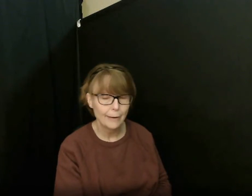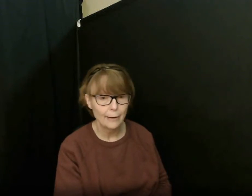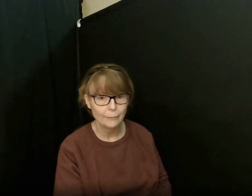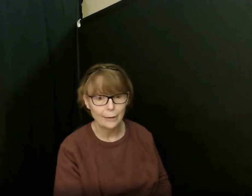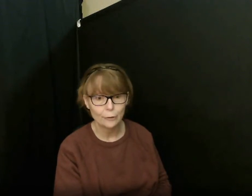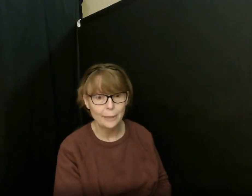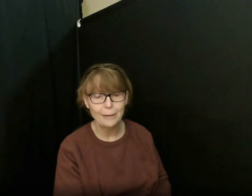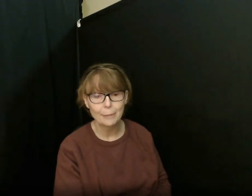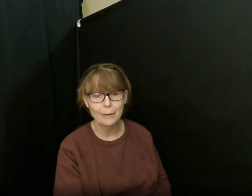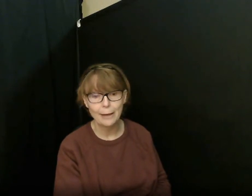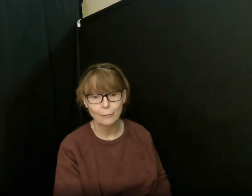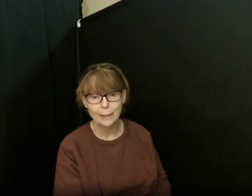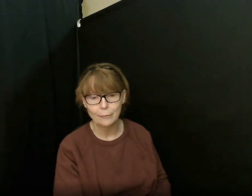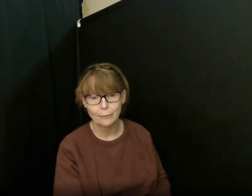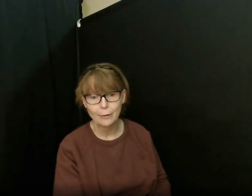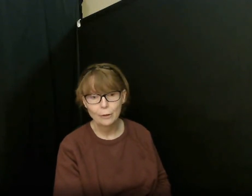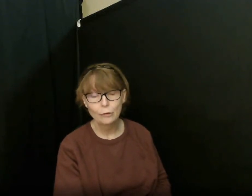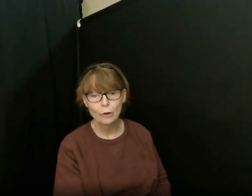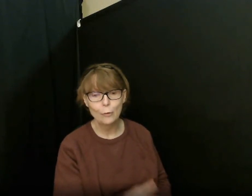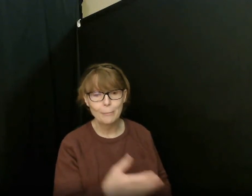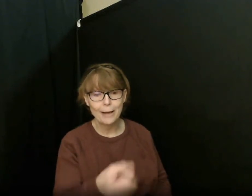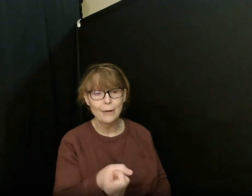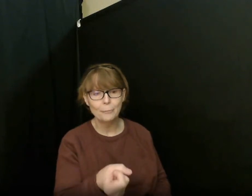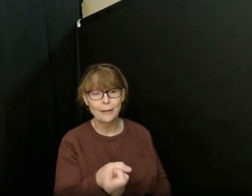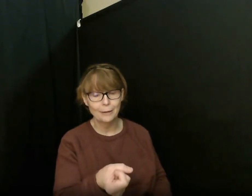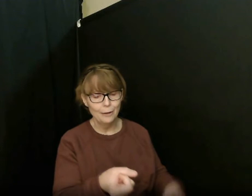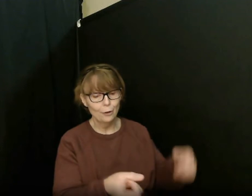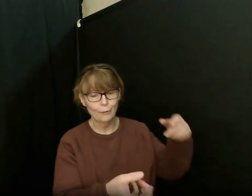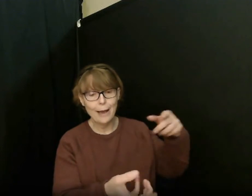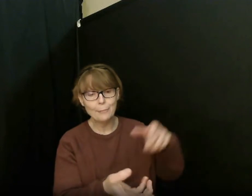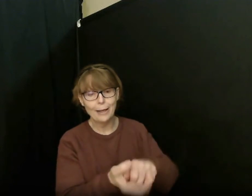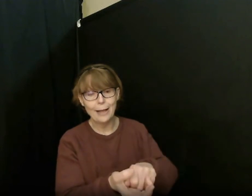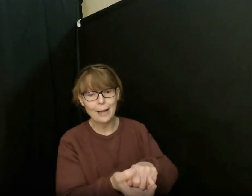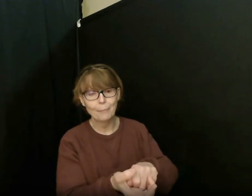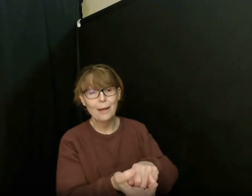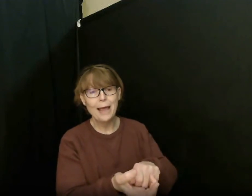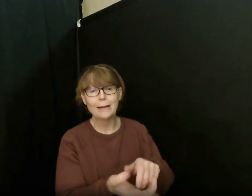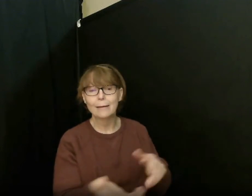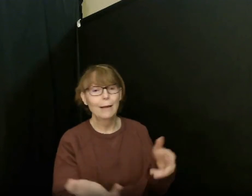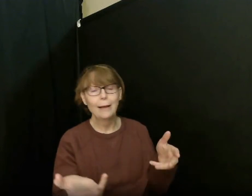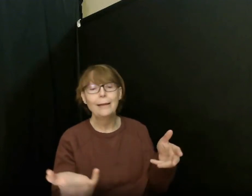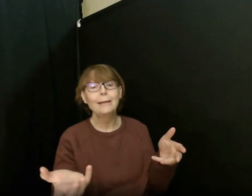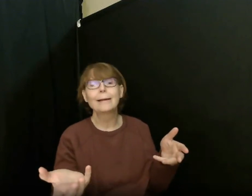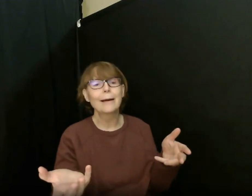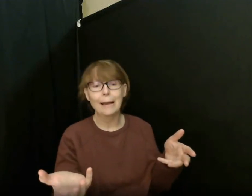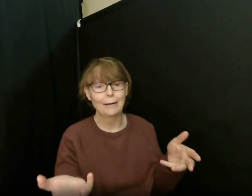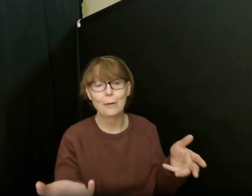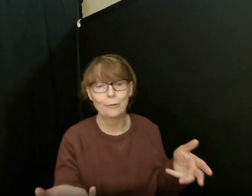knives, actually. He picked up a knife when he was 2, and my husband grabbed it, and he Oh, didn't get cut. And it was just